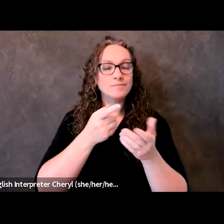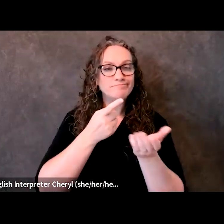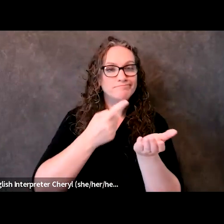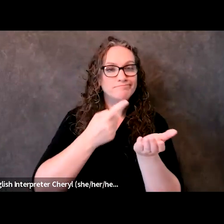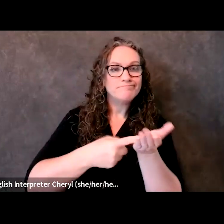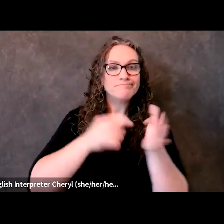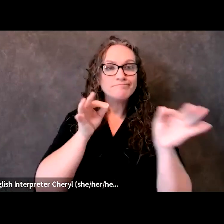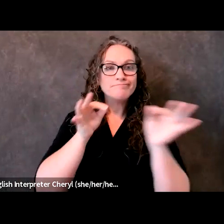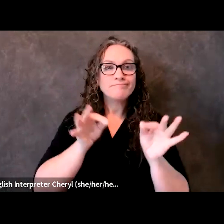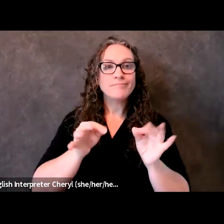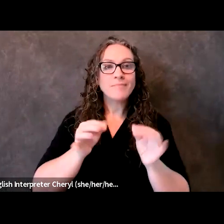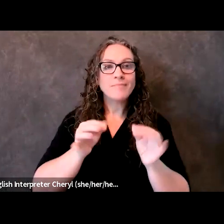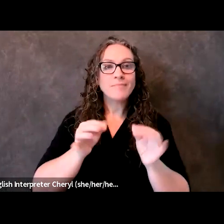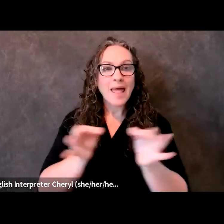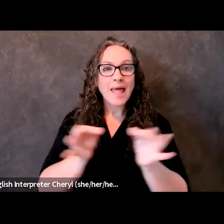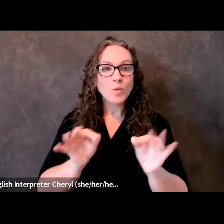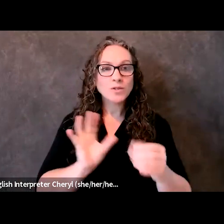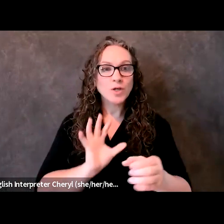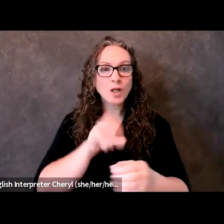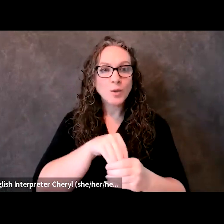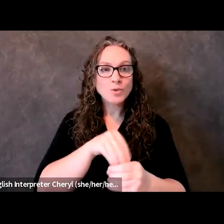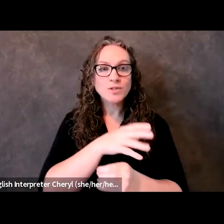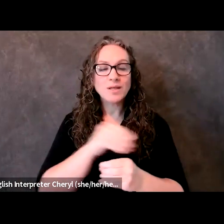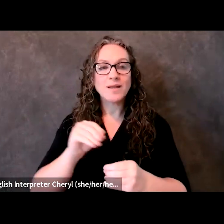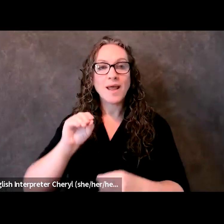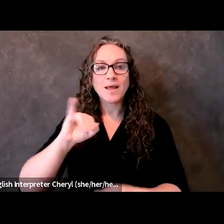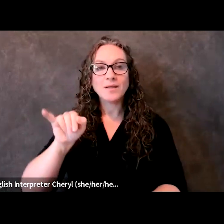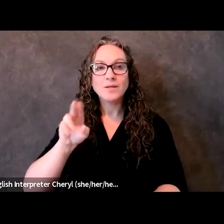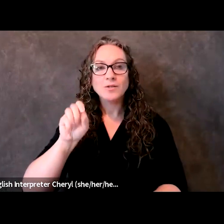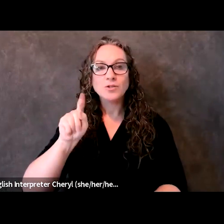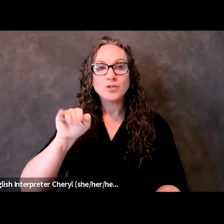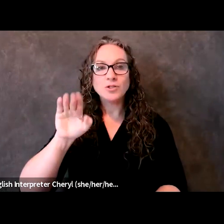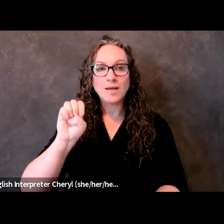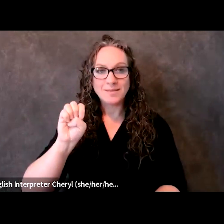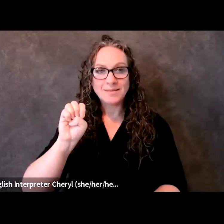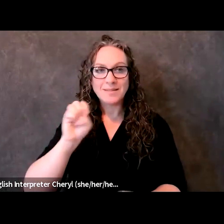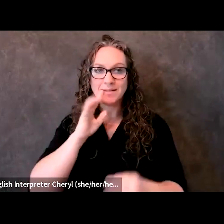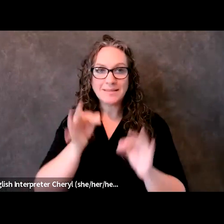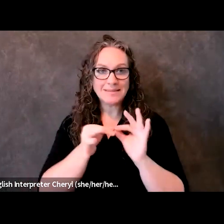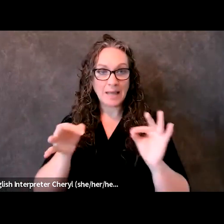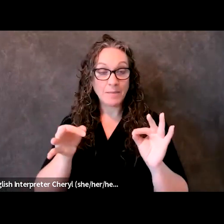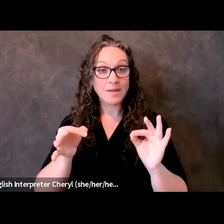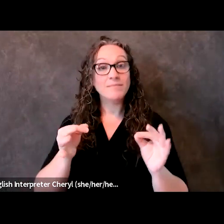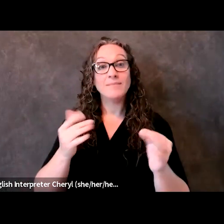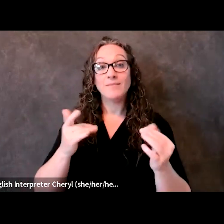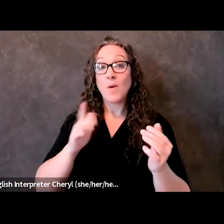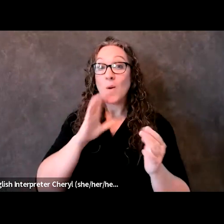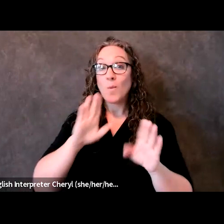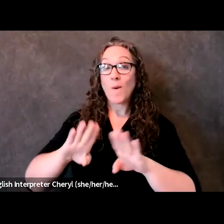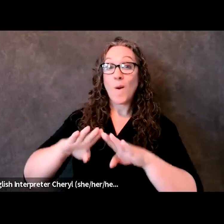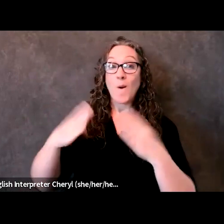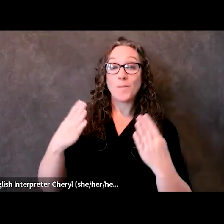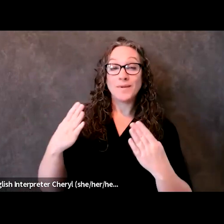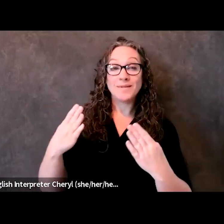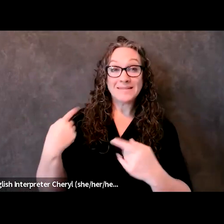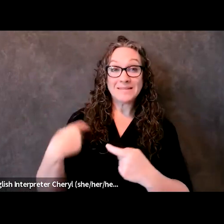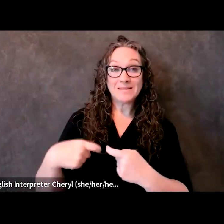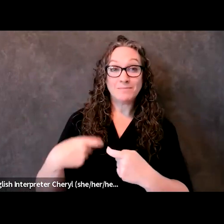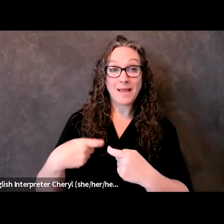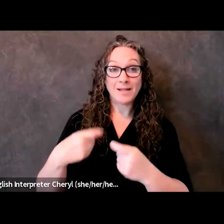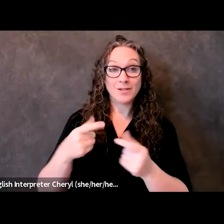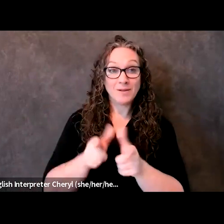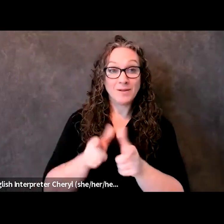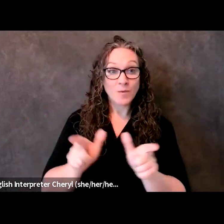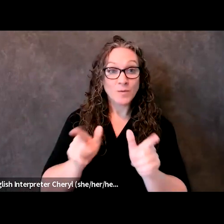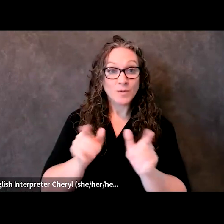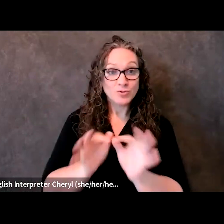justice statement. So I'm going to ask our Spanish interpreters to please unmute and go ahead and get us kicked off before we do our inclusive